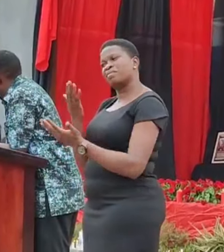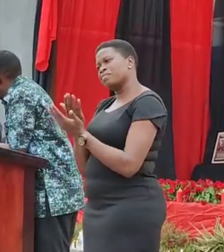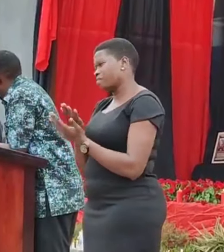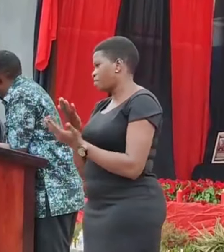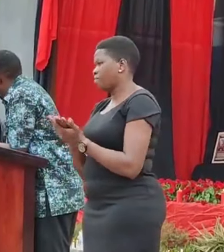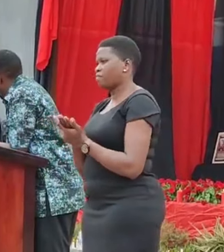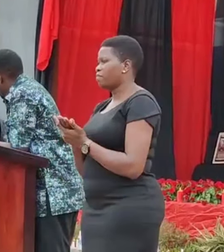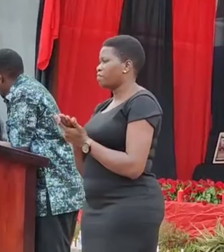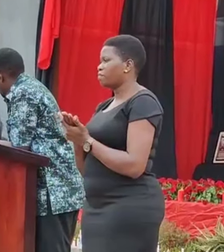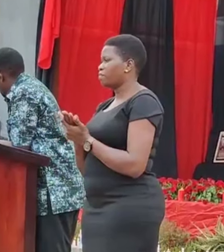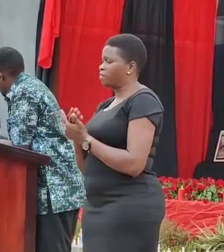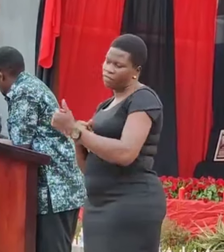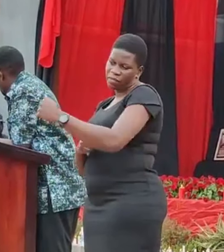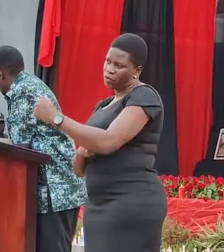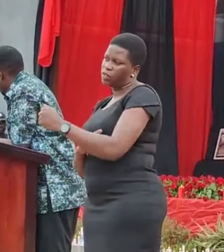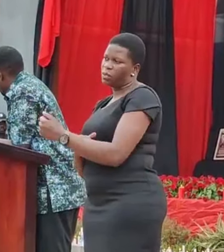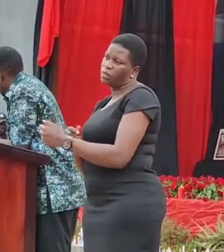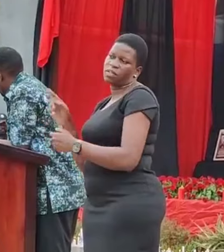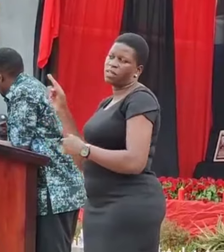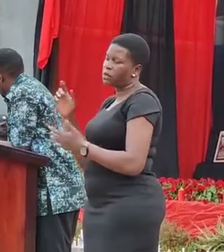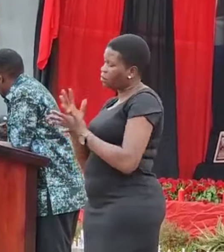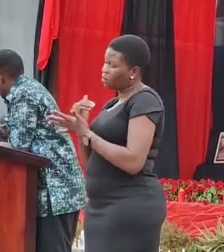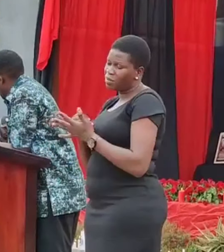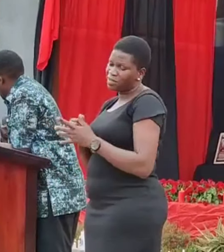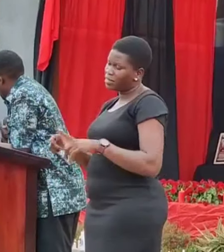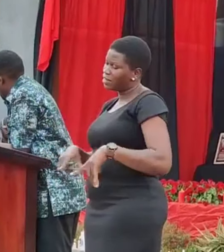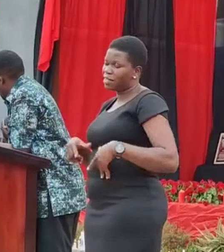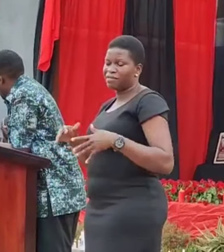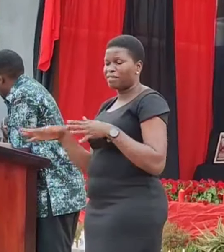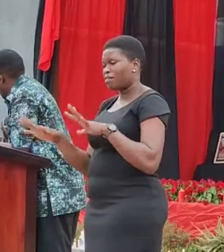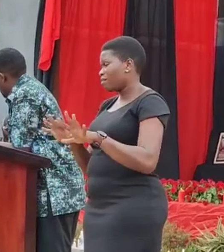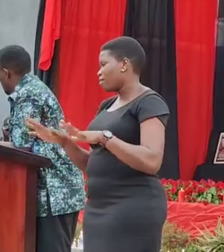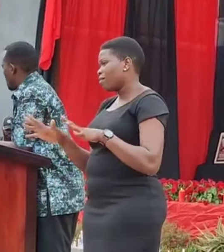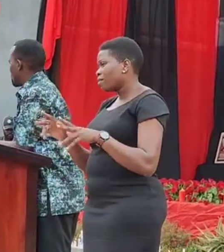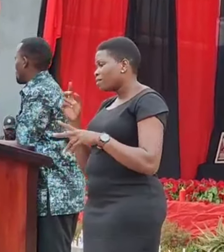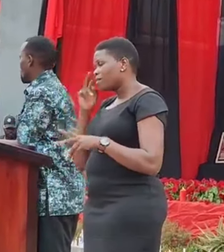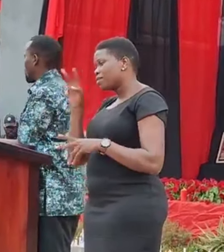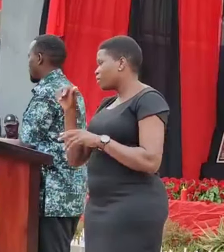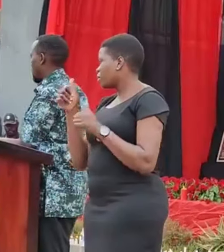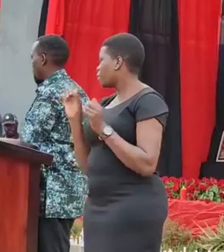kyensaba mukwatirako nange kuba sikyala bulungi